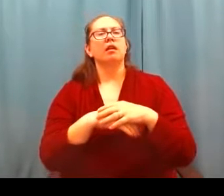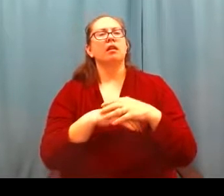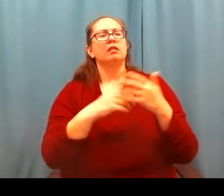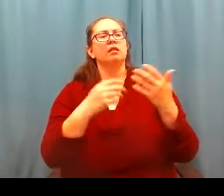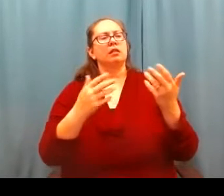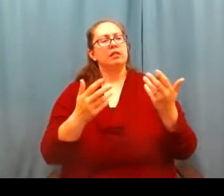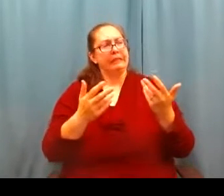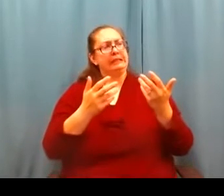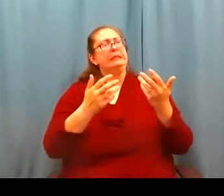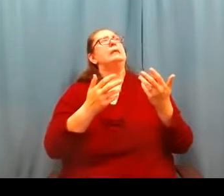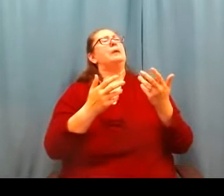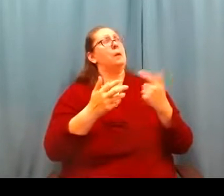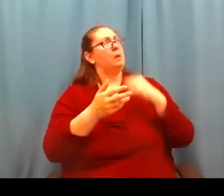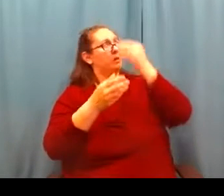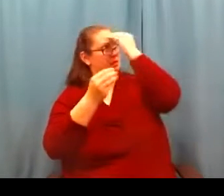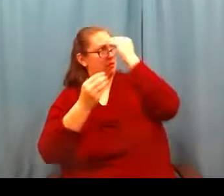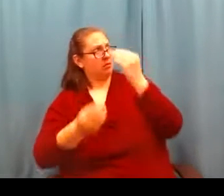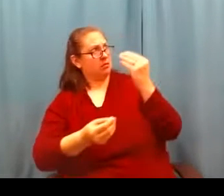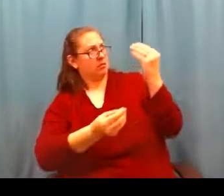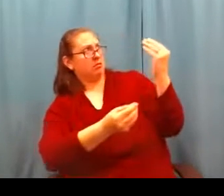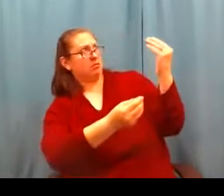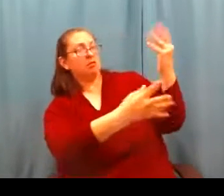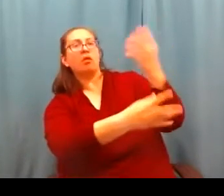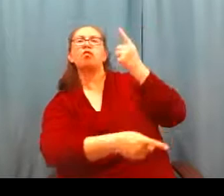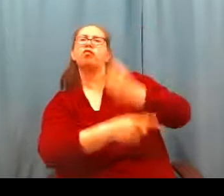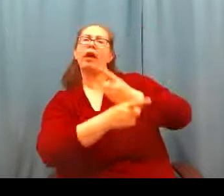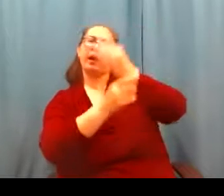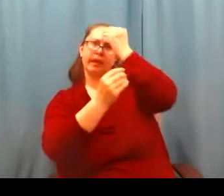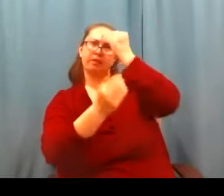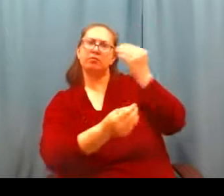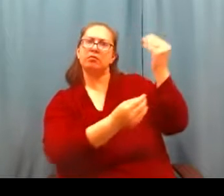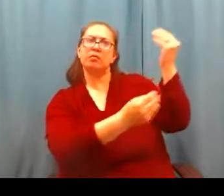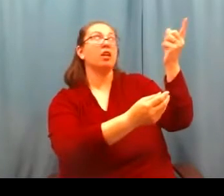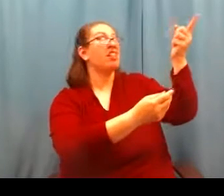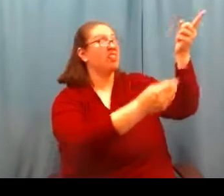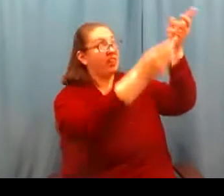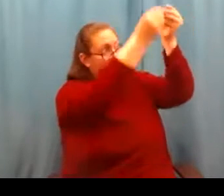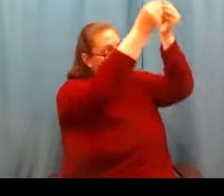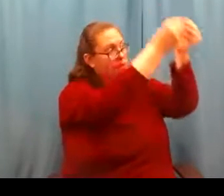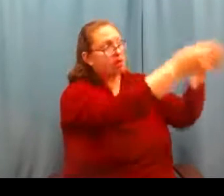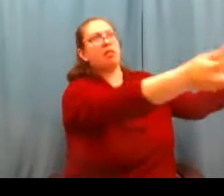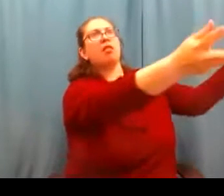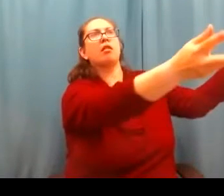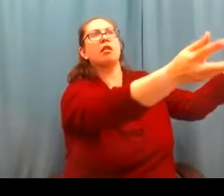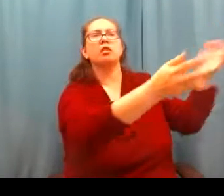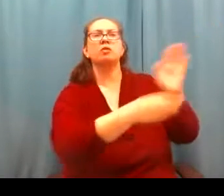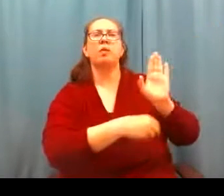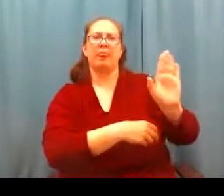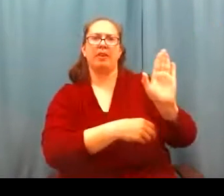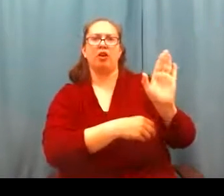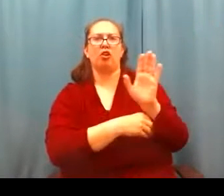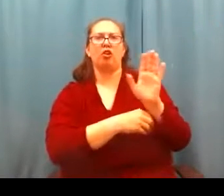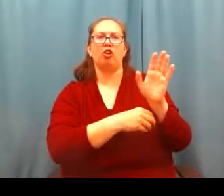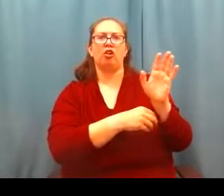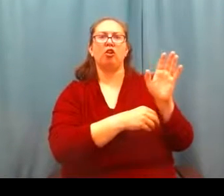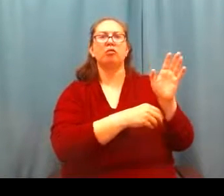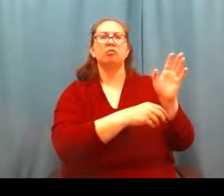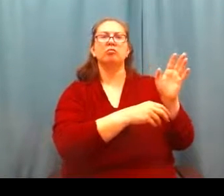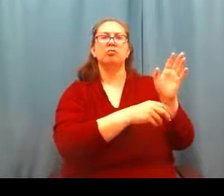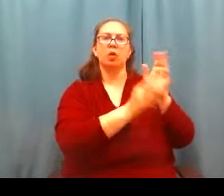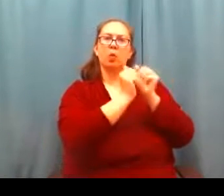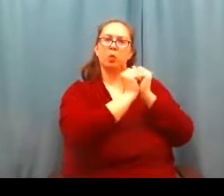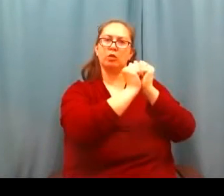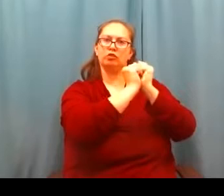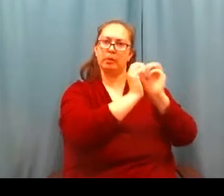them that information so they can provide accurate information to their parishioners. Thank you, Dr. Echols. Mayor, I think the